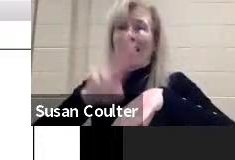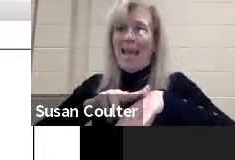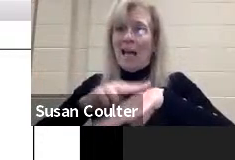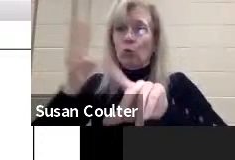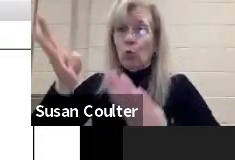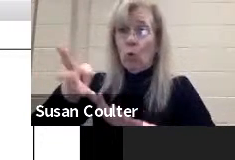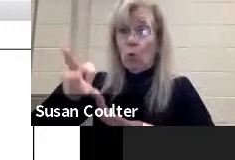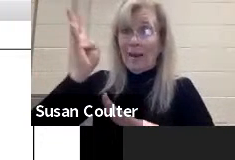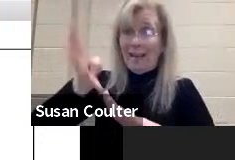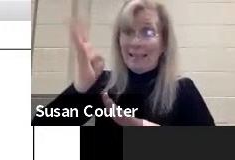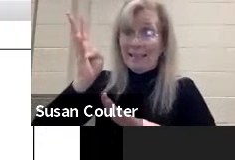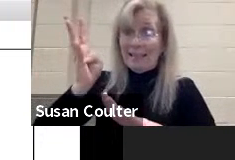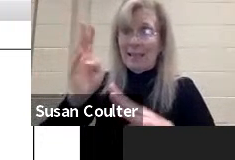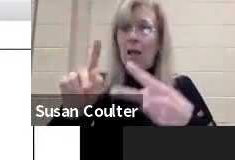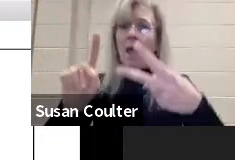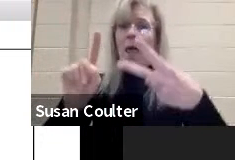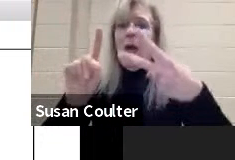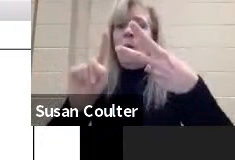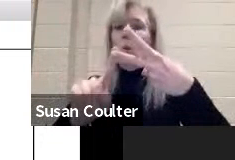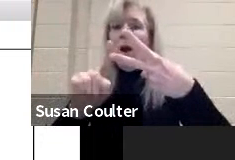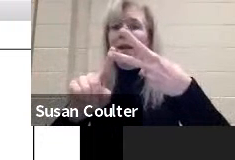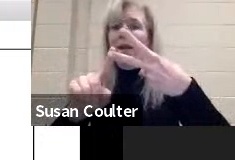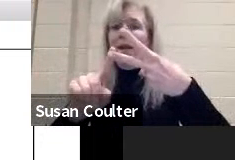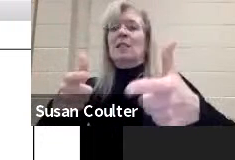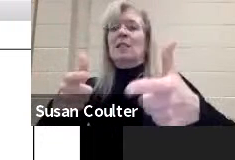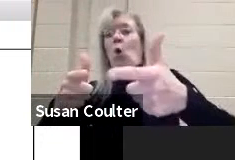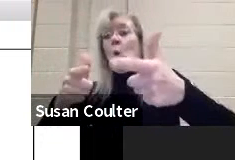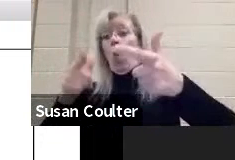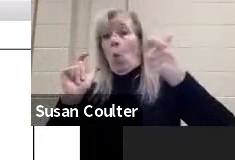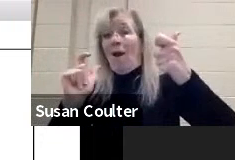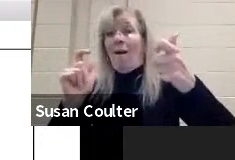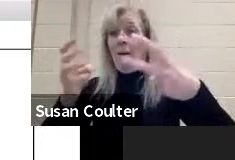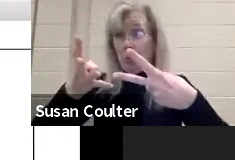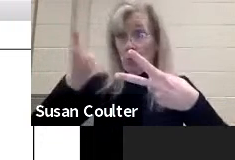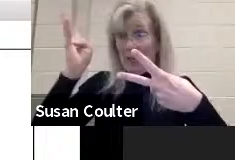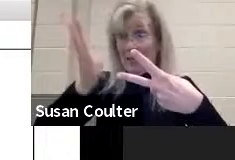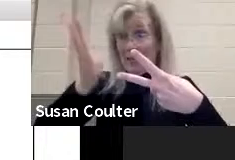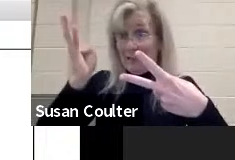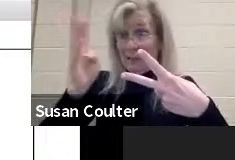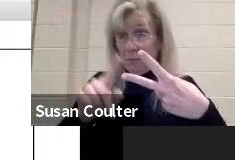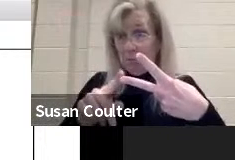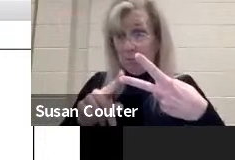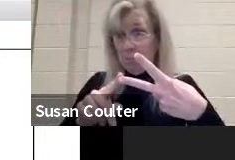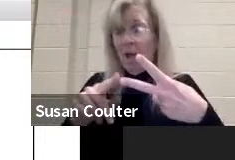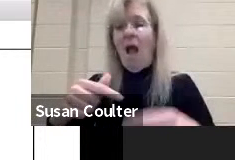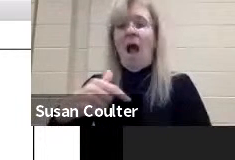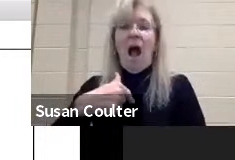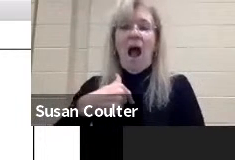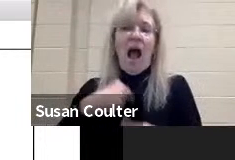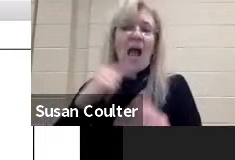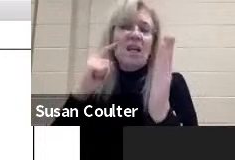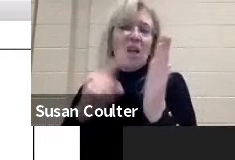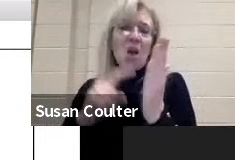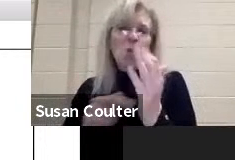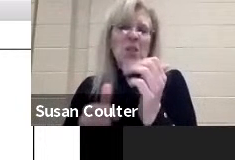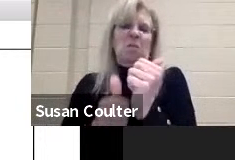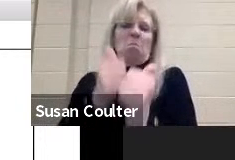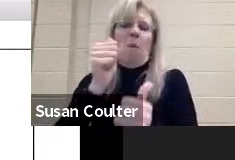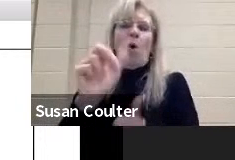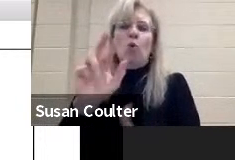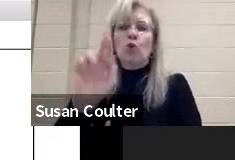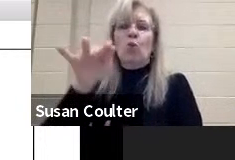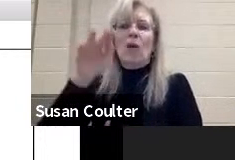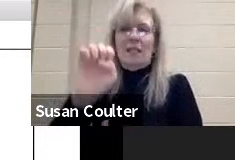is natural release and one is quick release. I